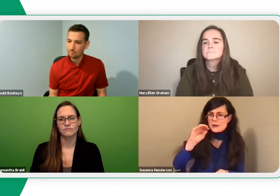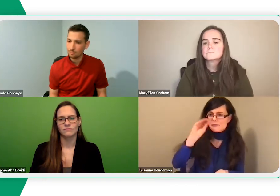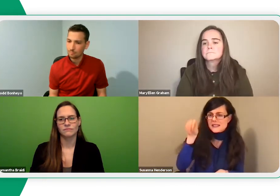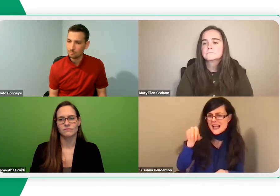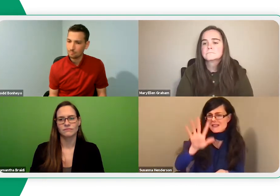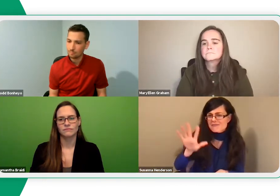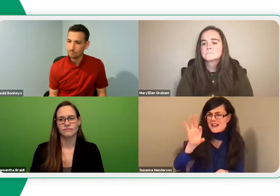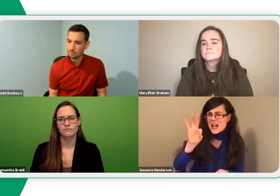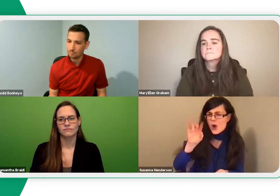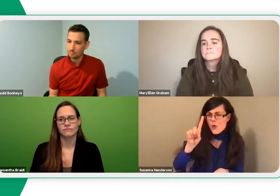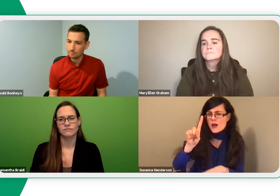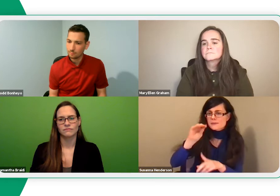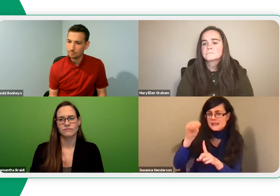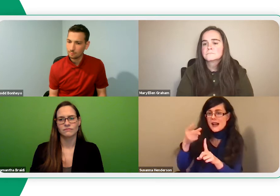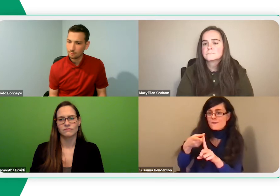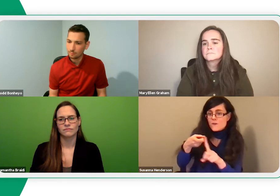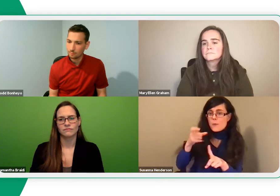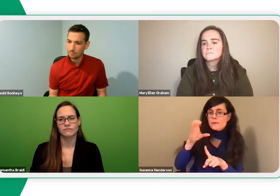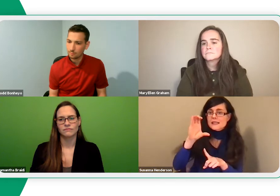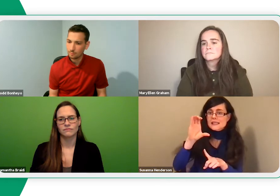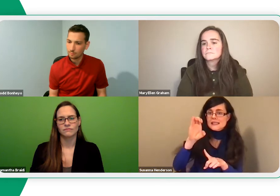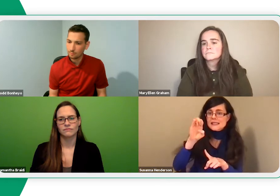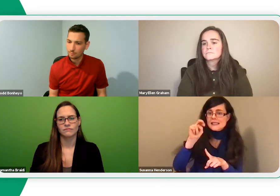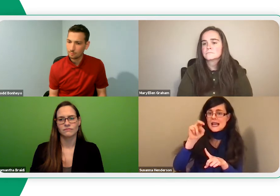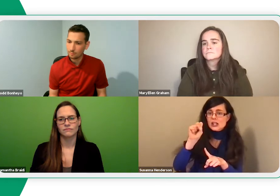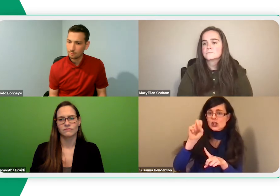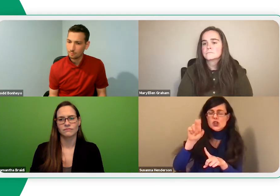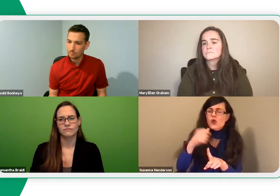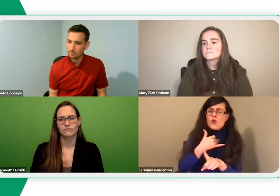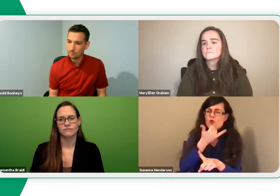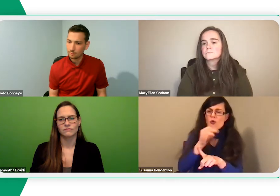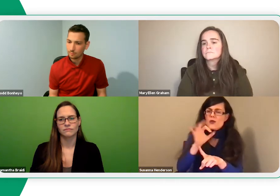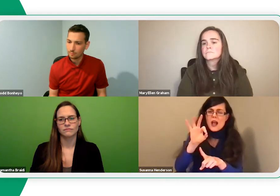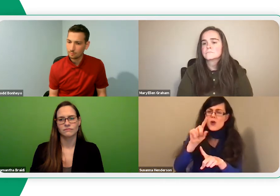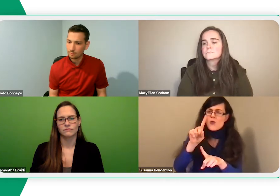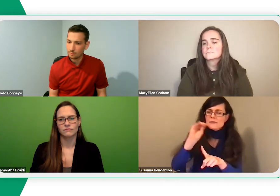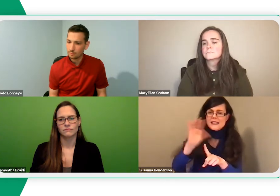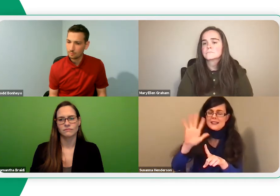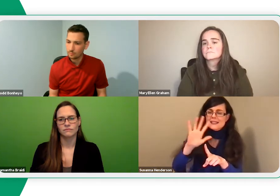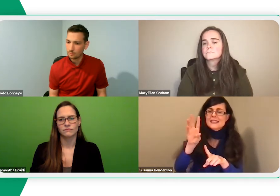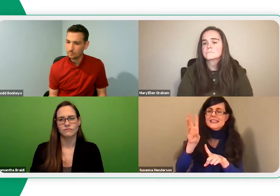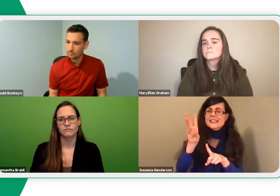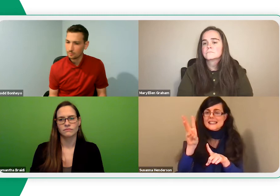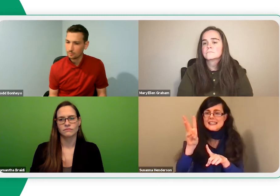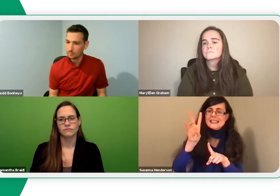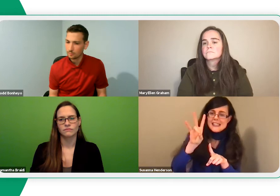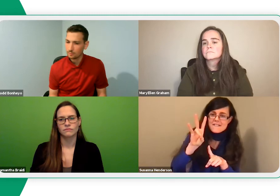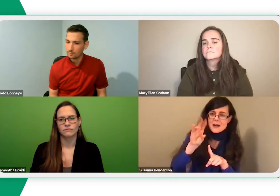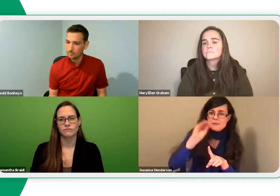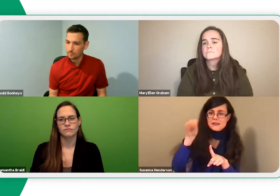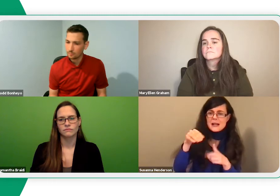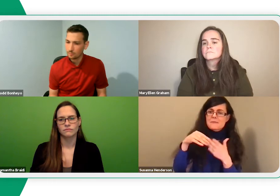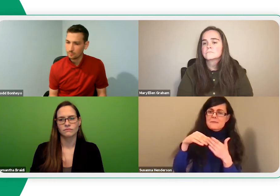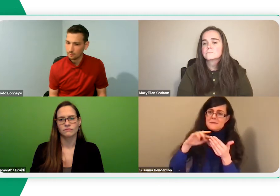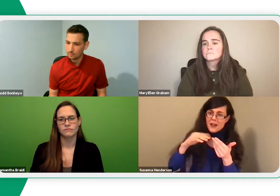home. I'd say 91% of, not 91, sorry,